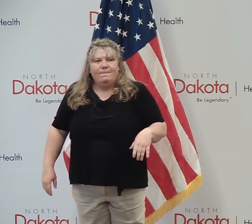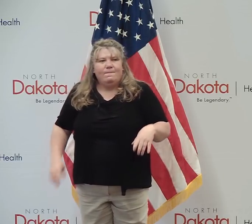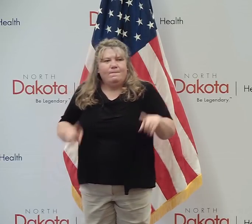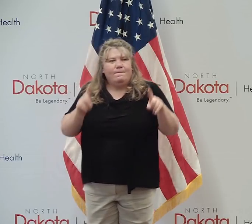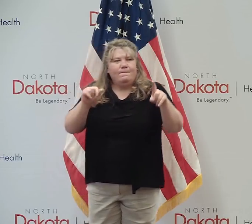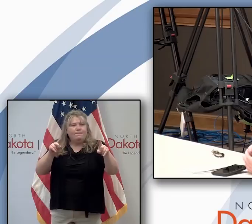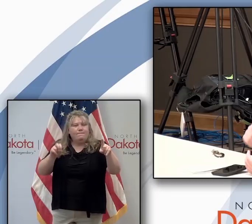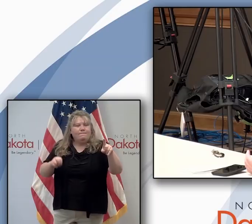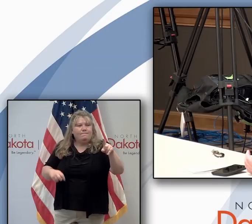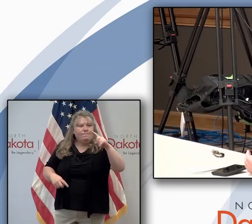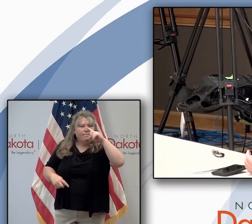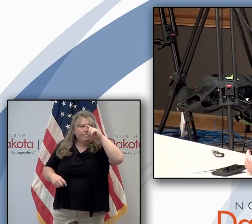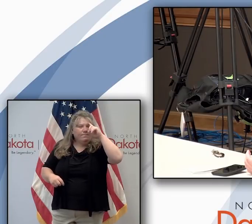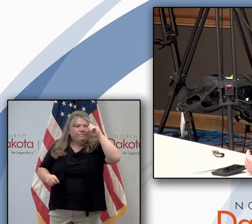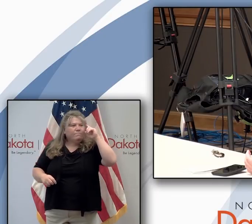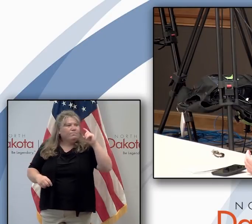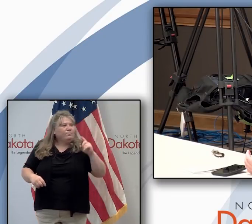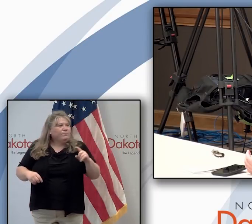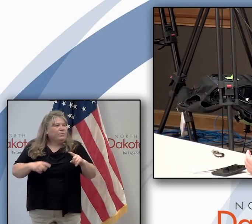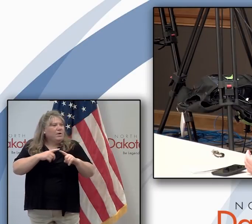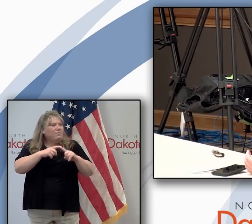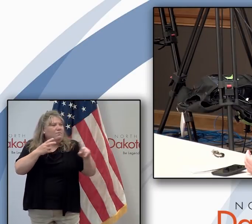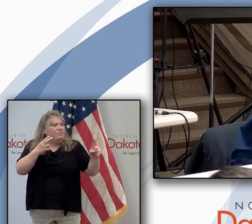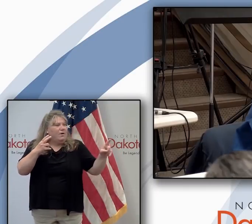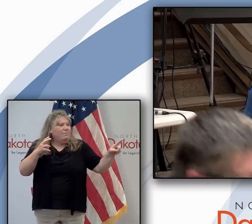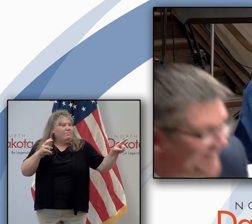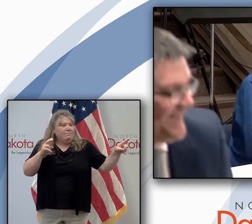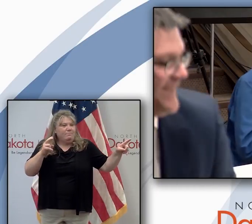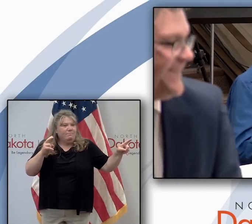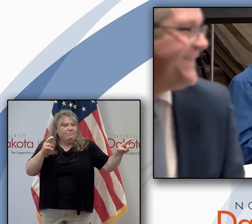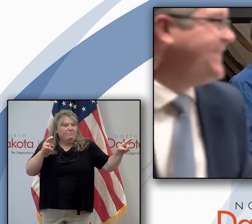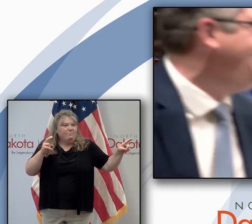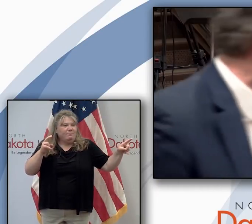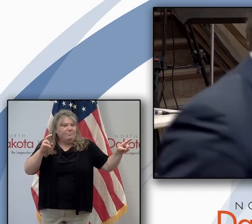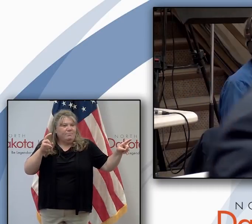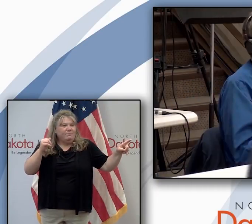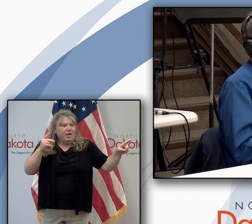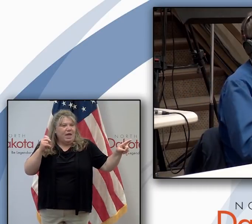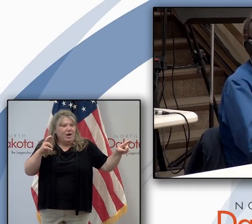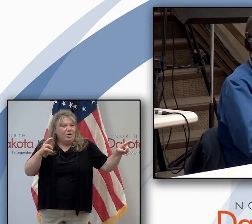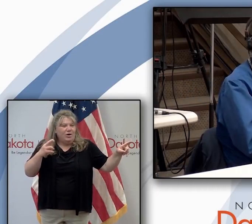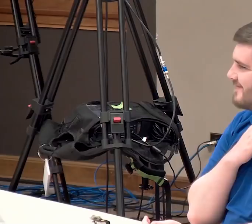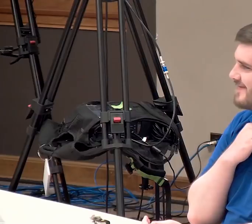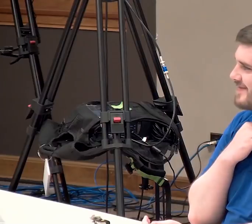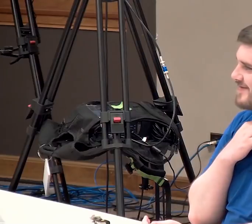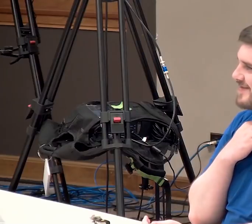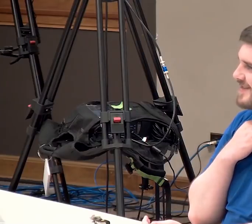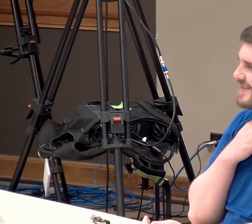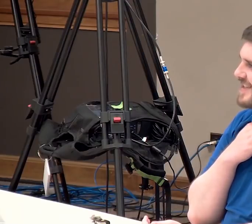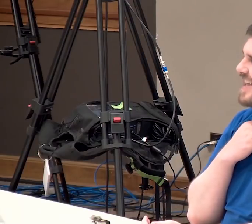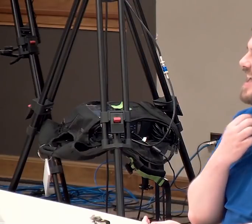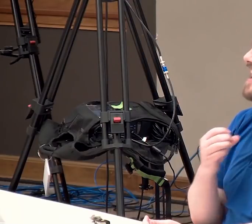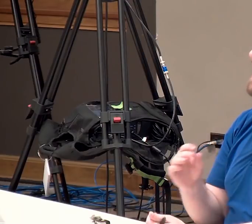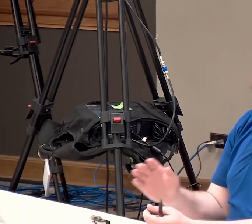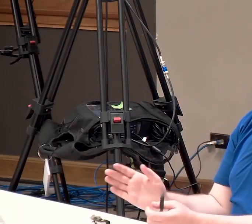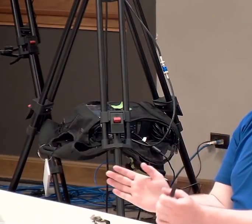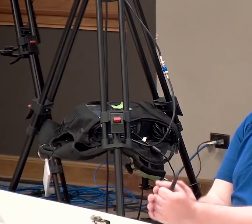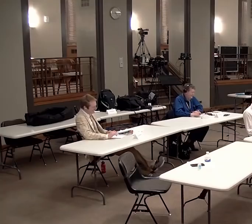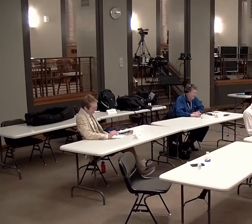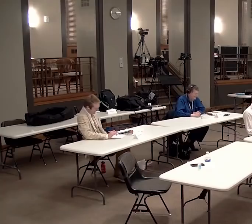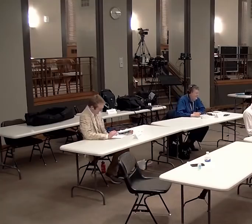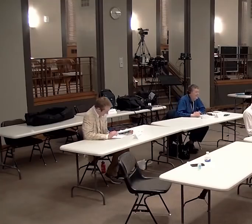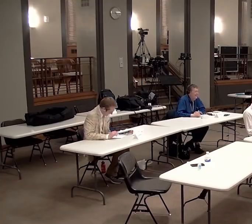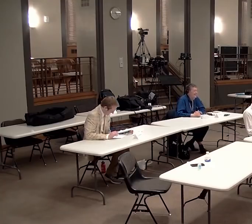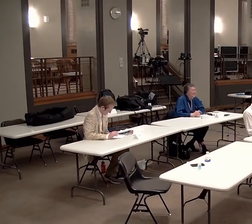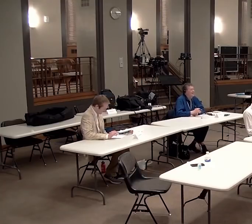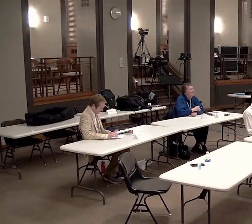Dave? This is for Nick Hacker. Hey, thank you. There's a reason why he's a radio legend. Thank you.